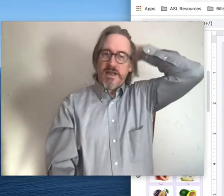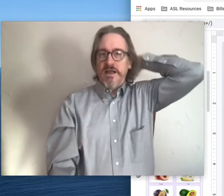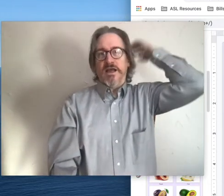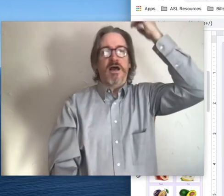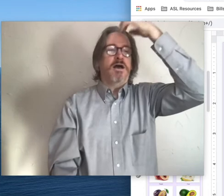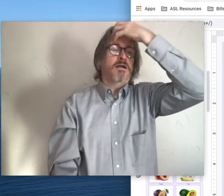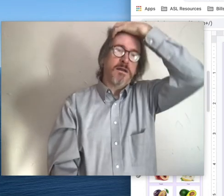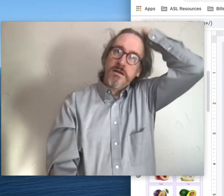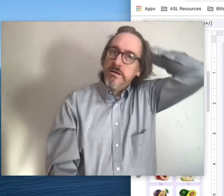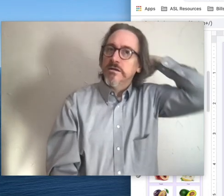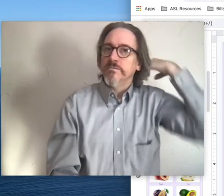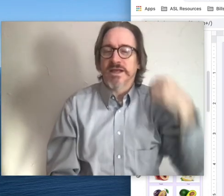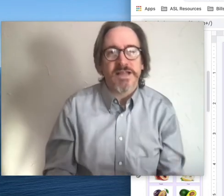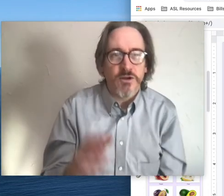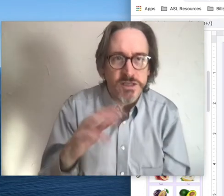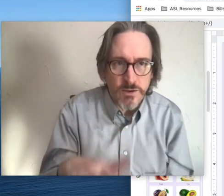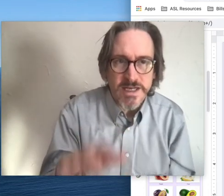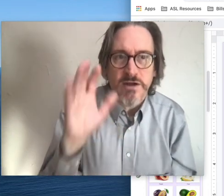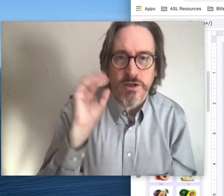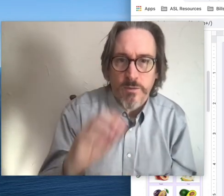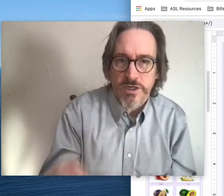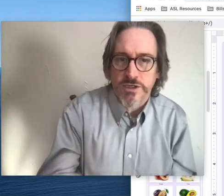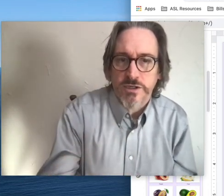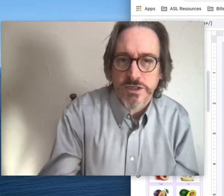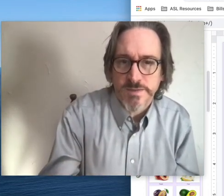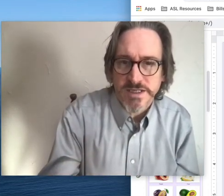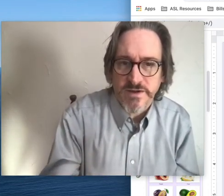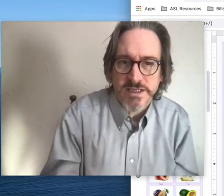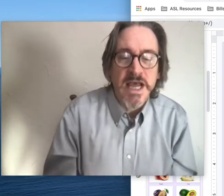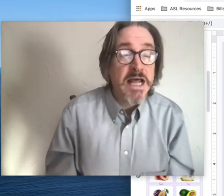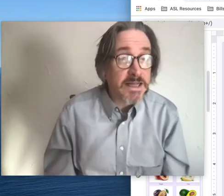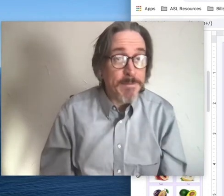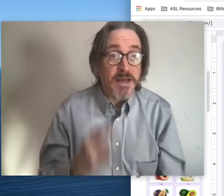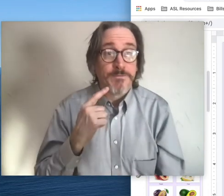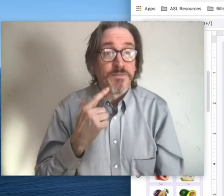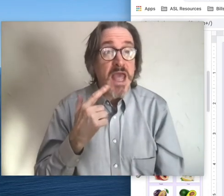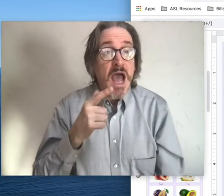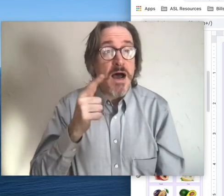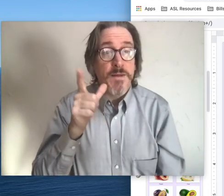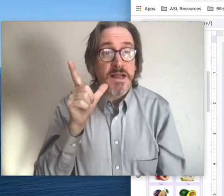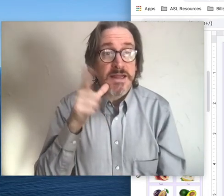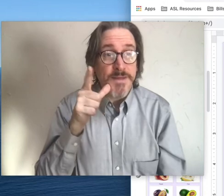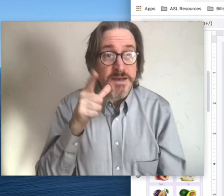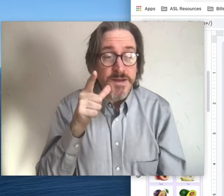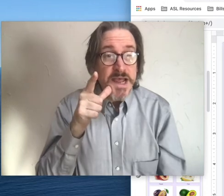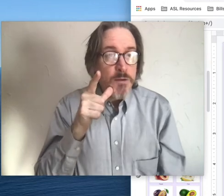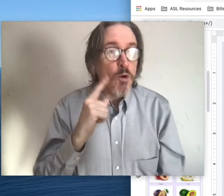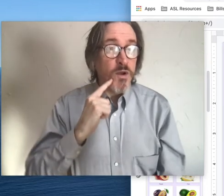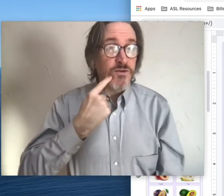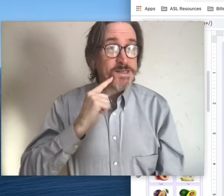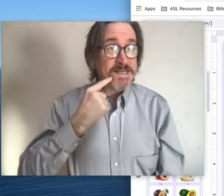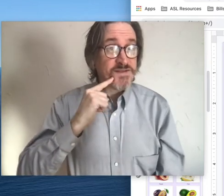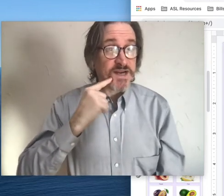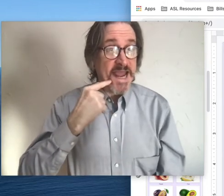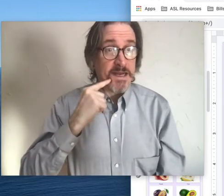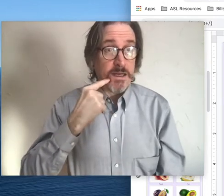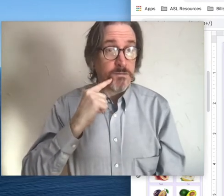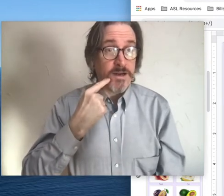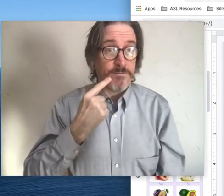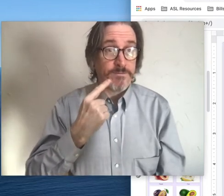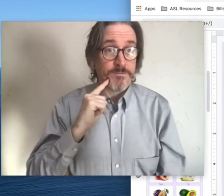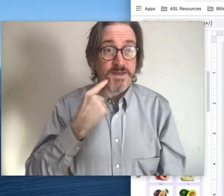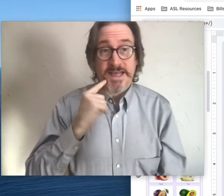sign, because then you can slow it down. You can watch specifics. Lemon. Lemon, we've used this for